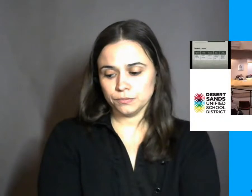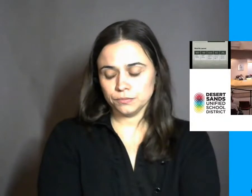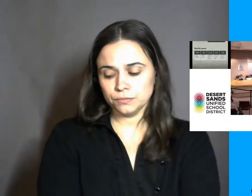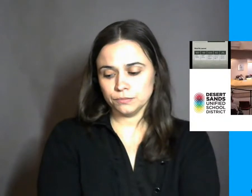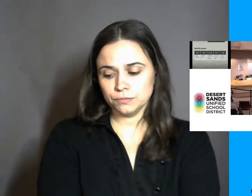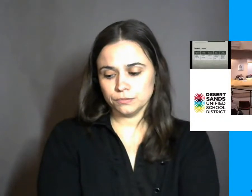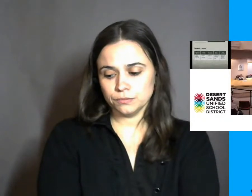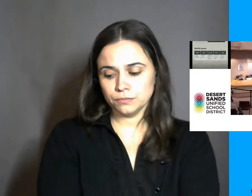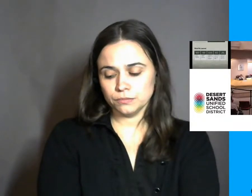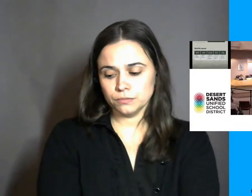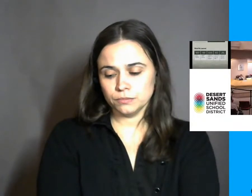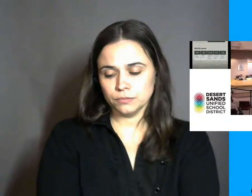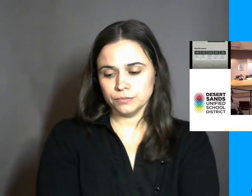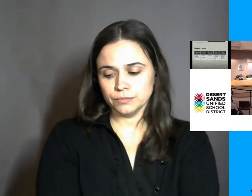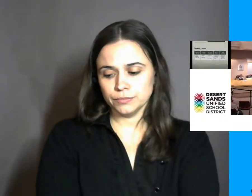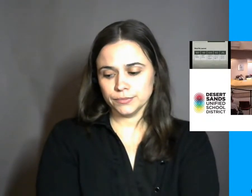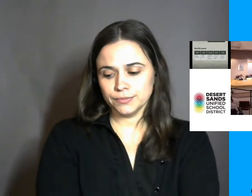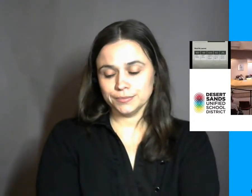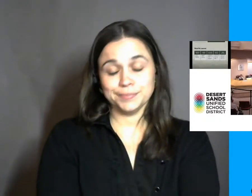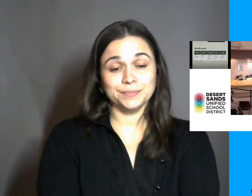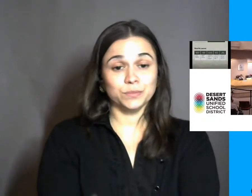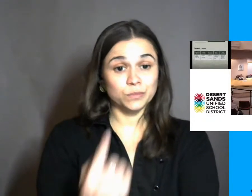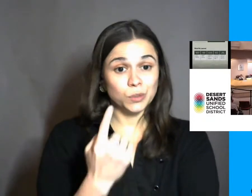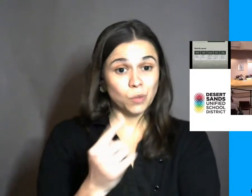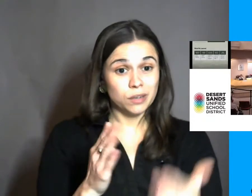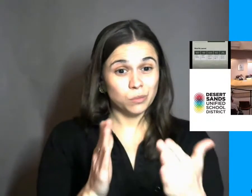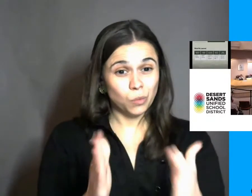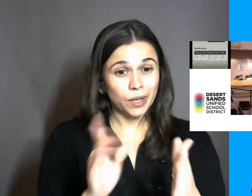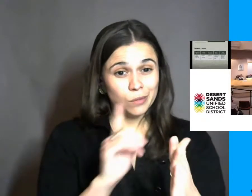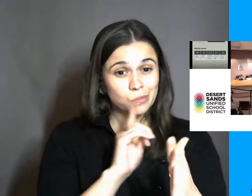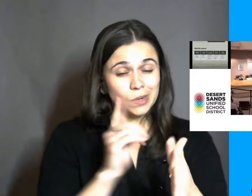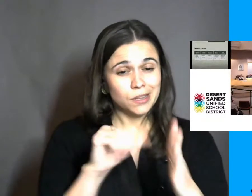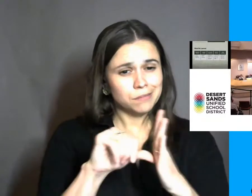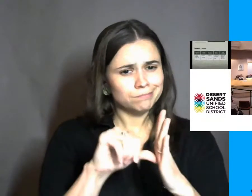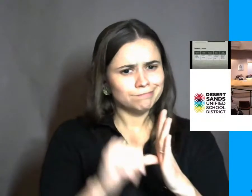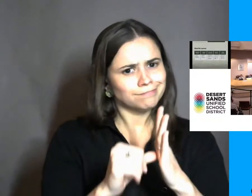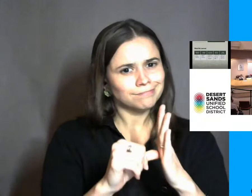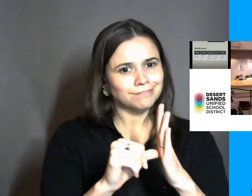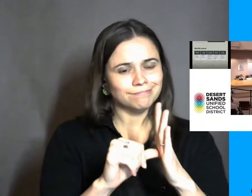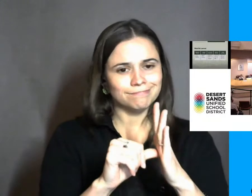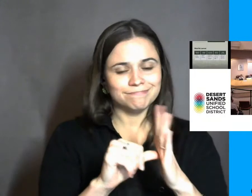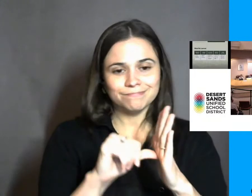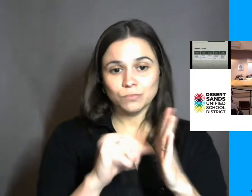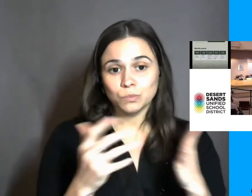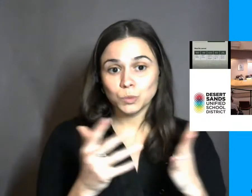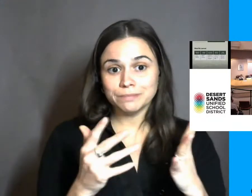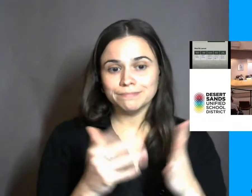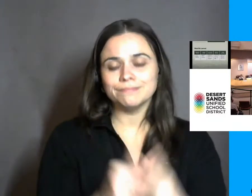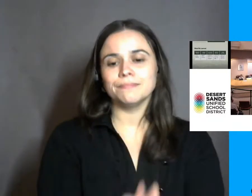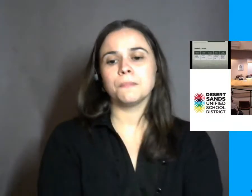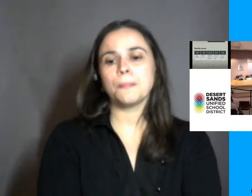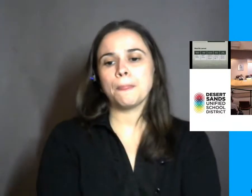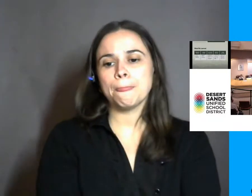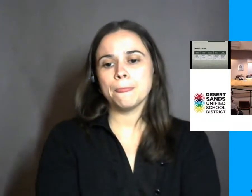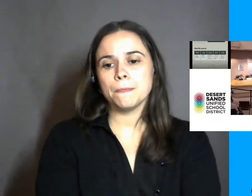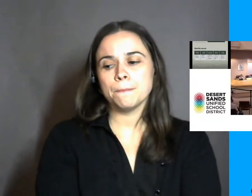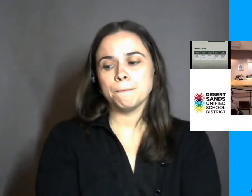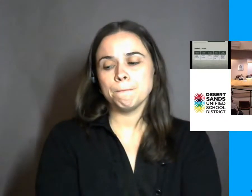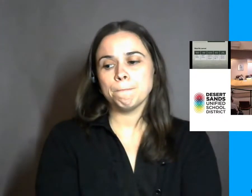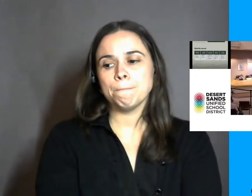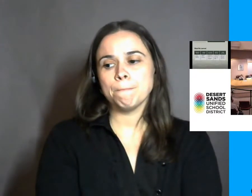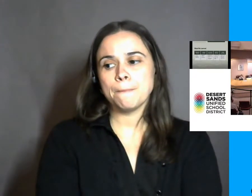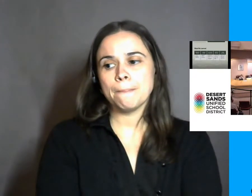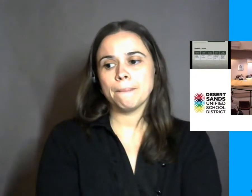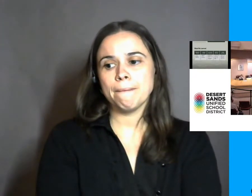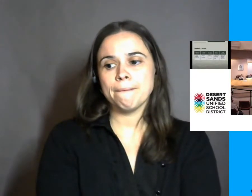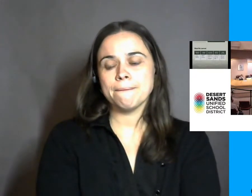that scope of work yet, really highlighting it in that plan or in this plan. And then shade. That was a top priority